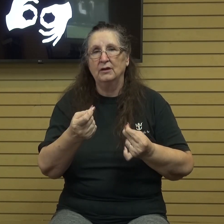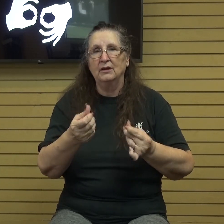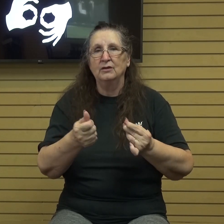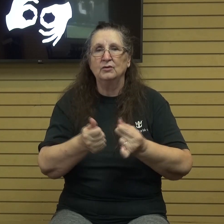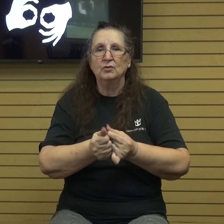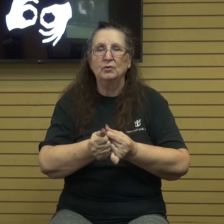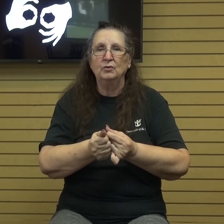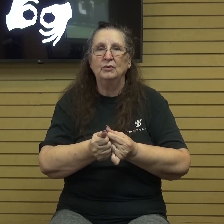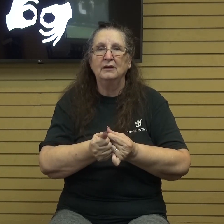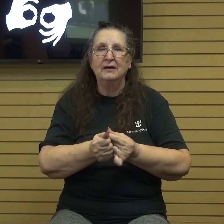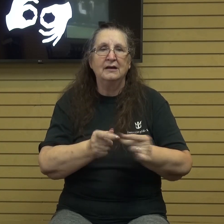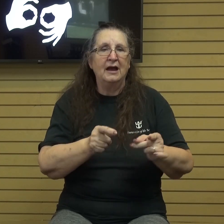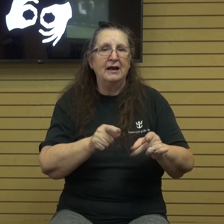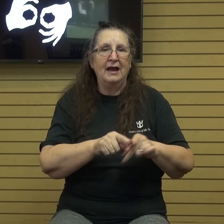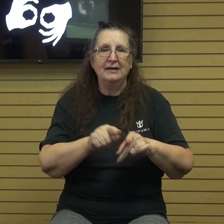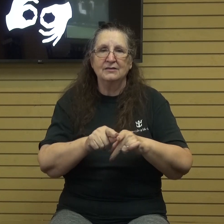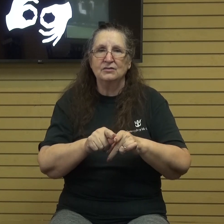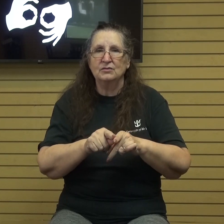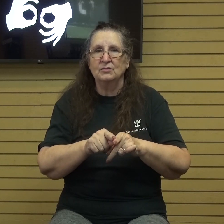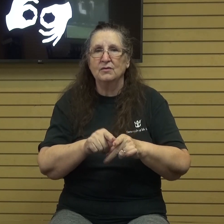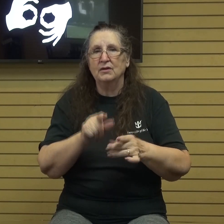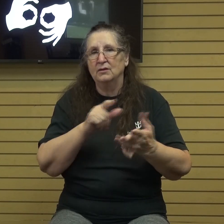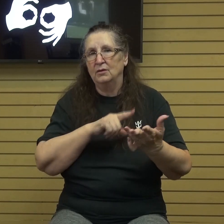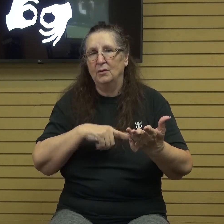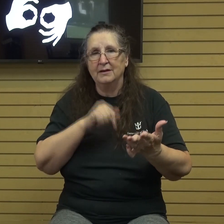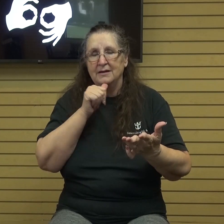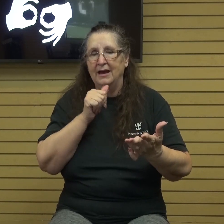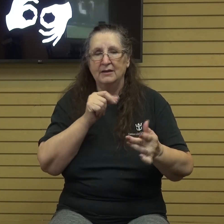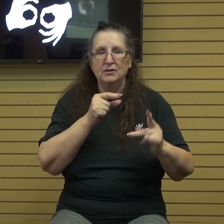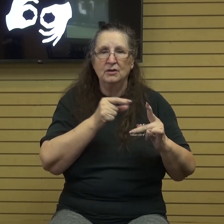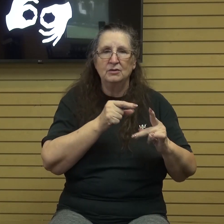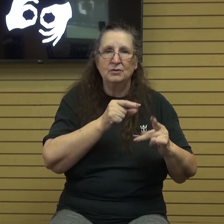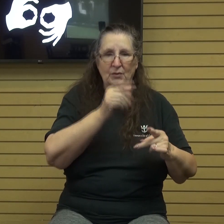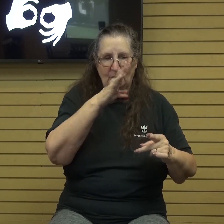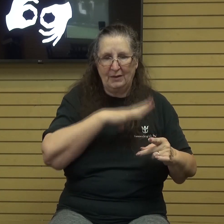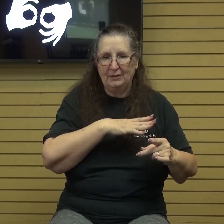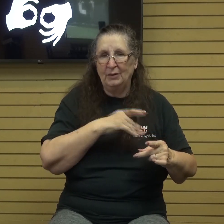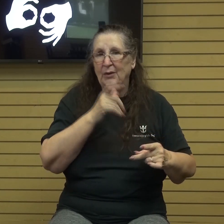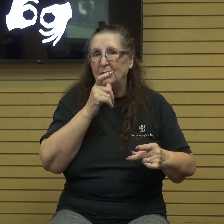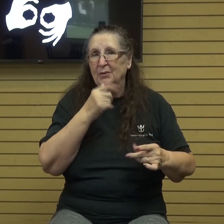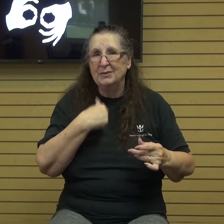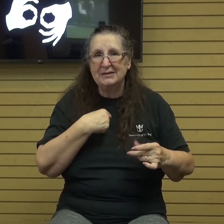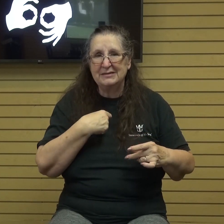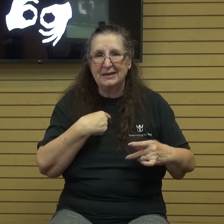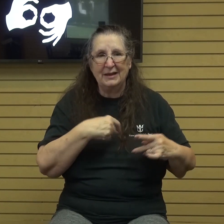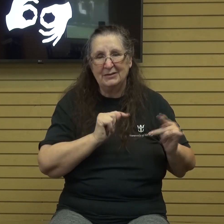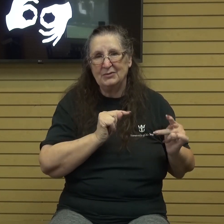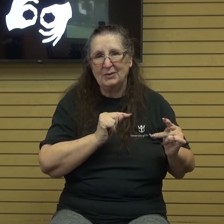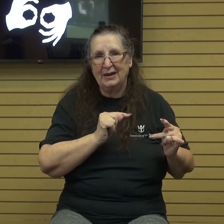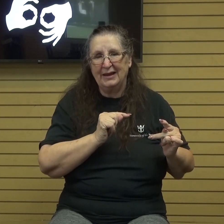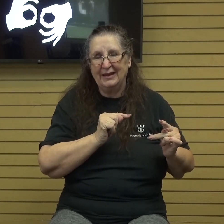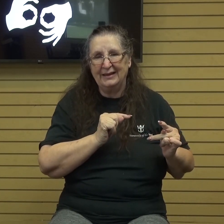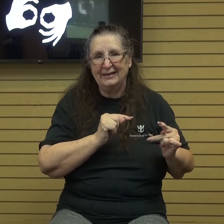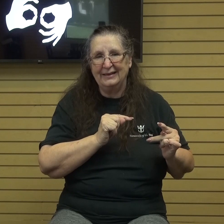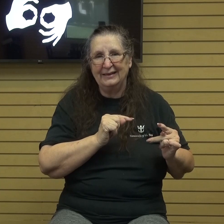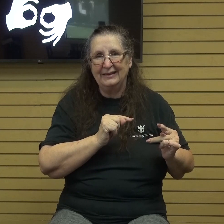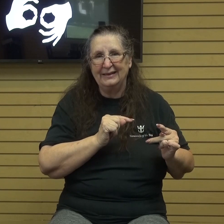heartily as to the Lord and not to man. Who was I, taking my niece to the beach, but unto the